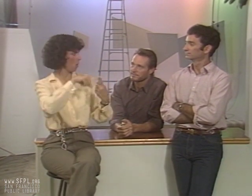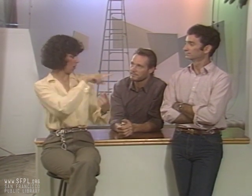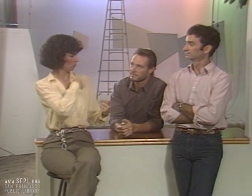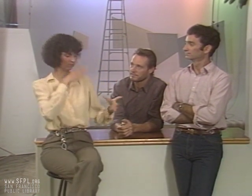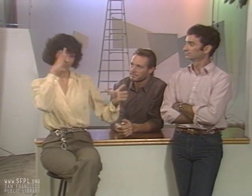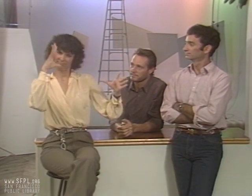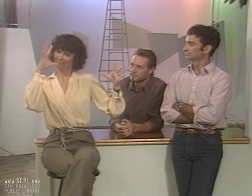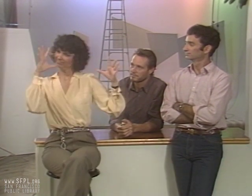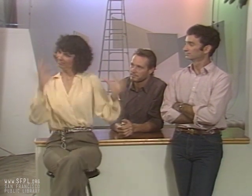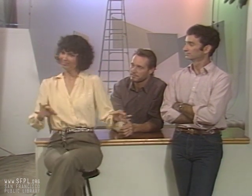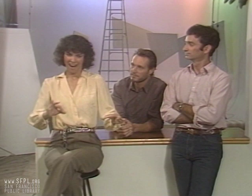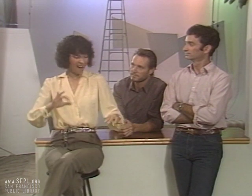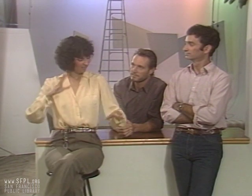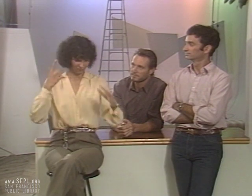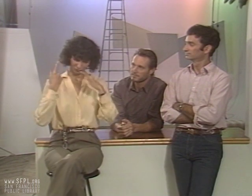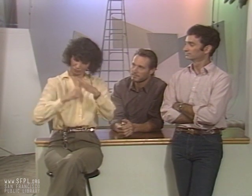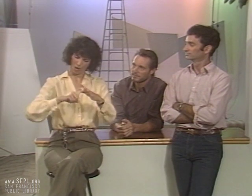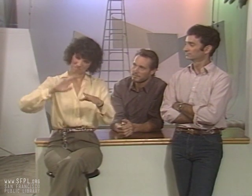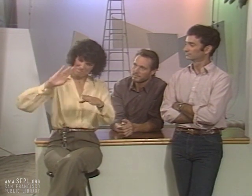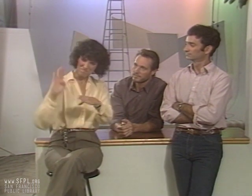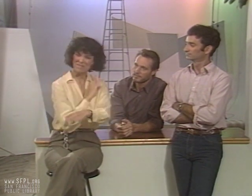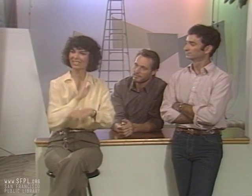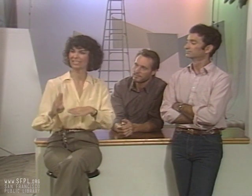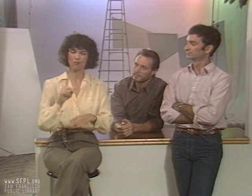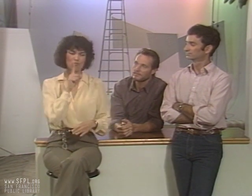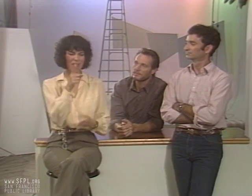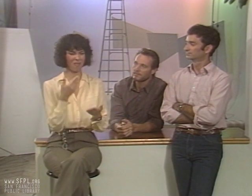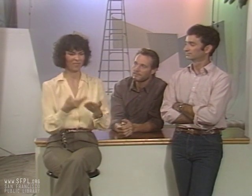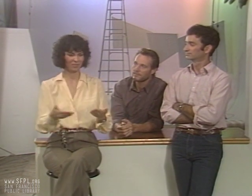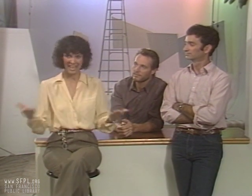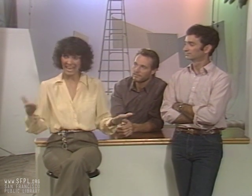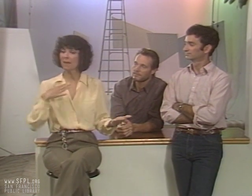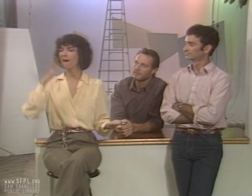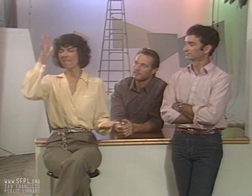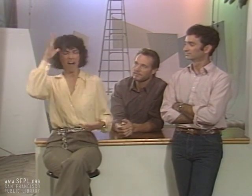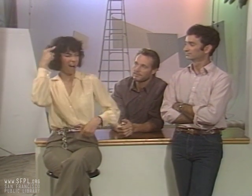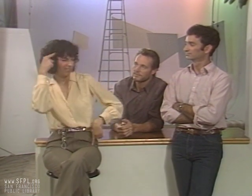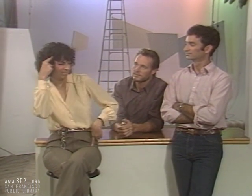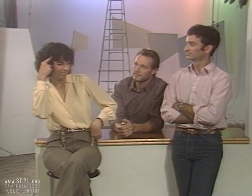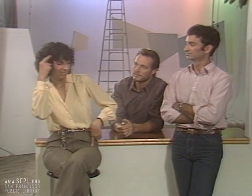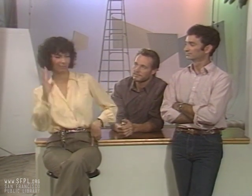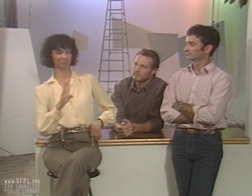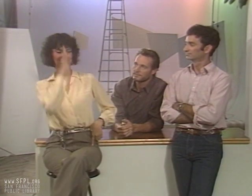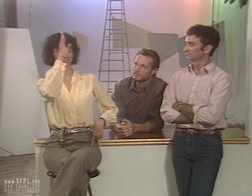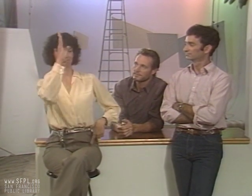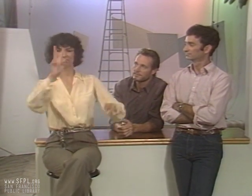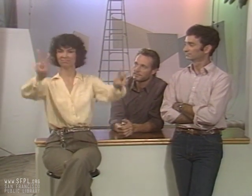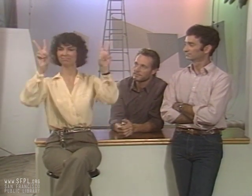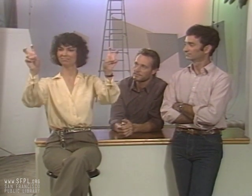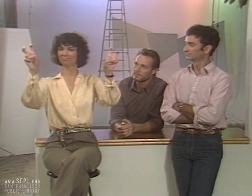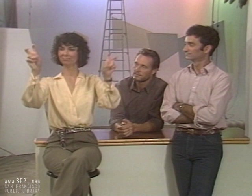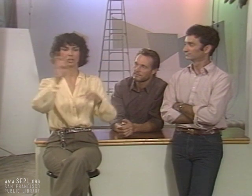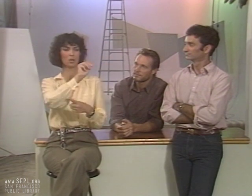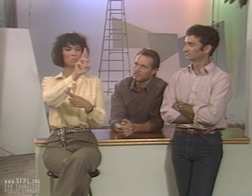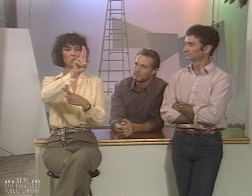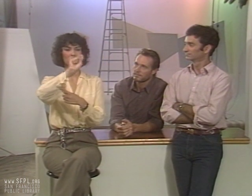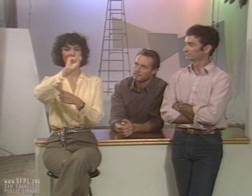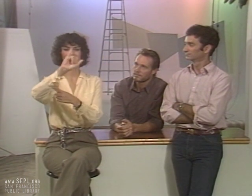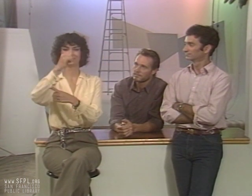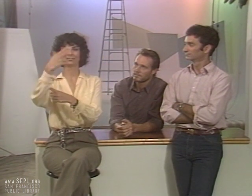that we formed a professional company. My father came up with a company logo, MuSign, by combining the signs...